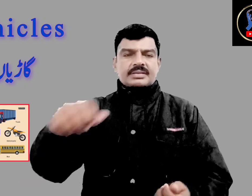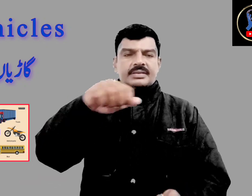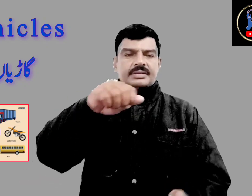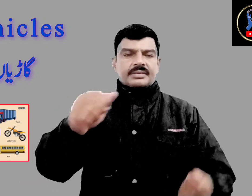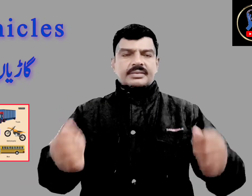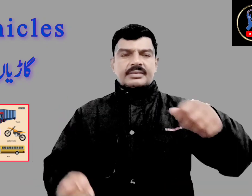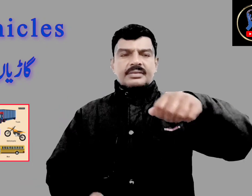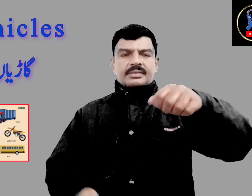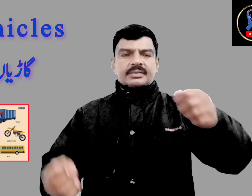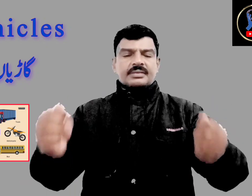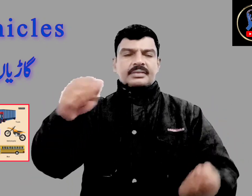vehicles,